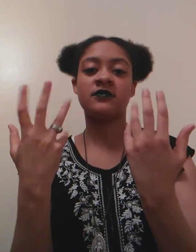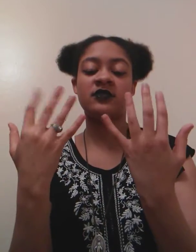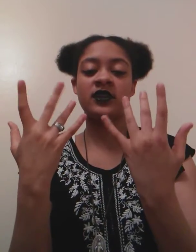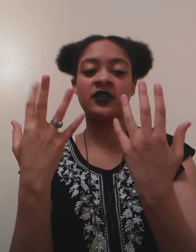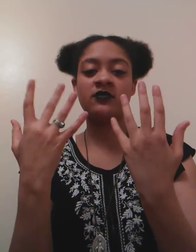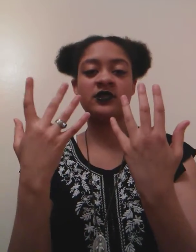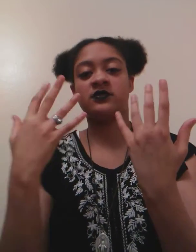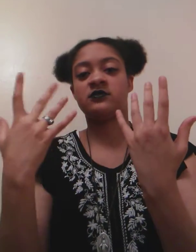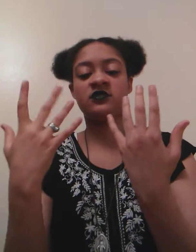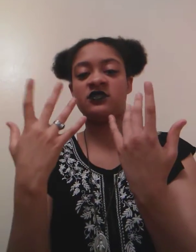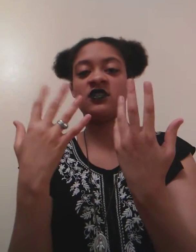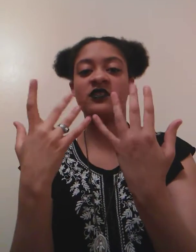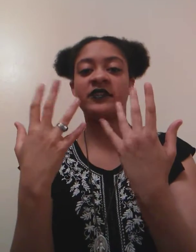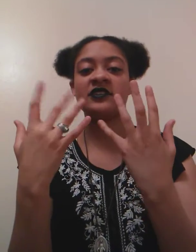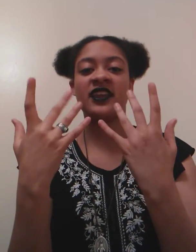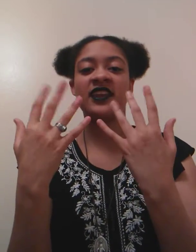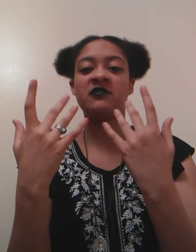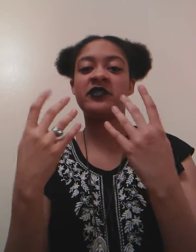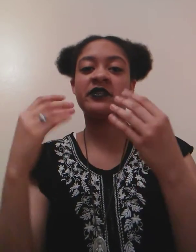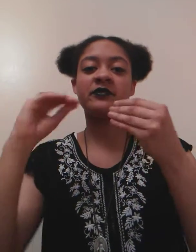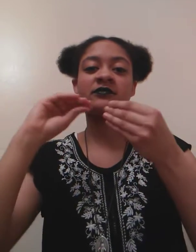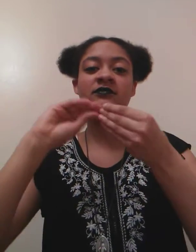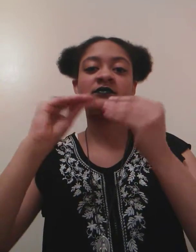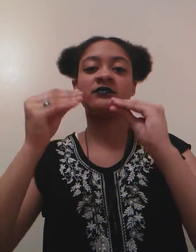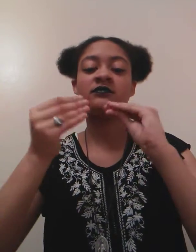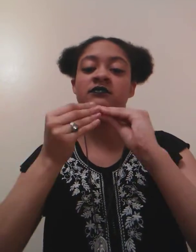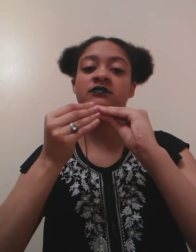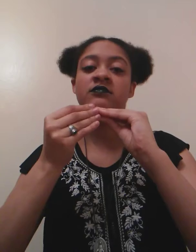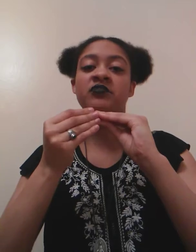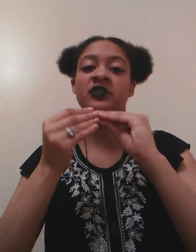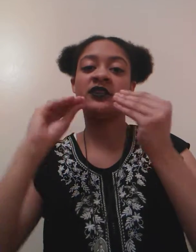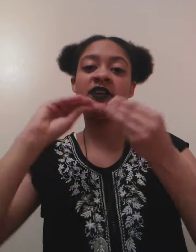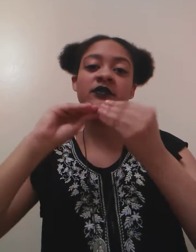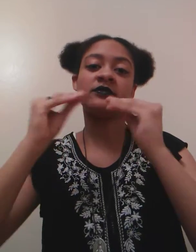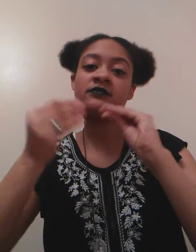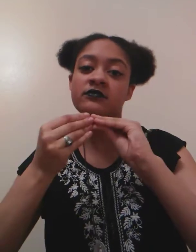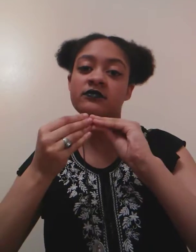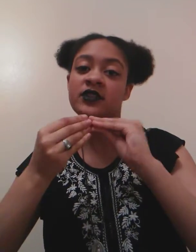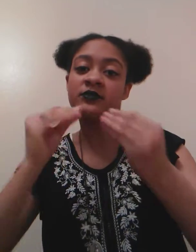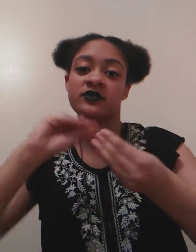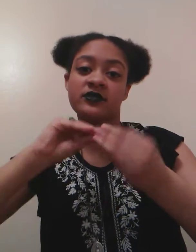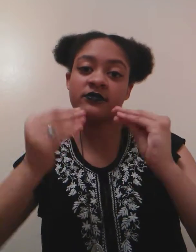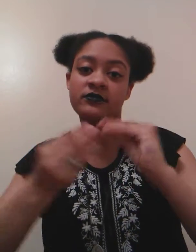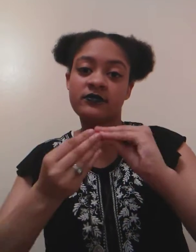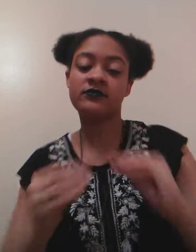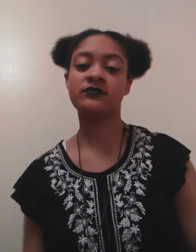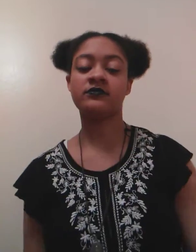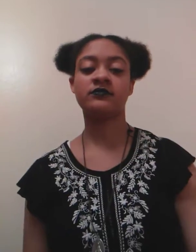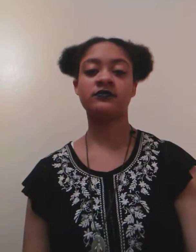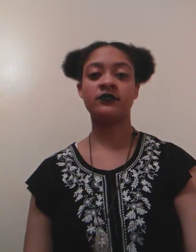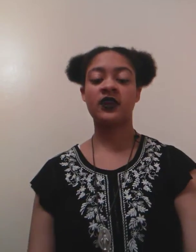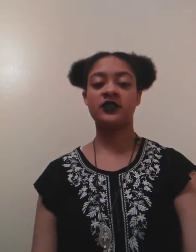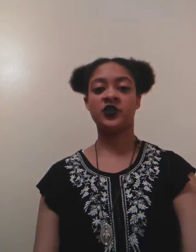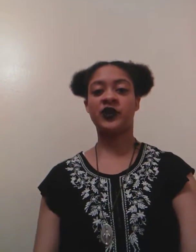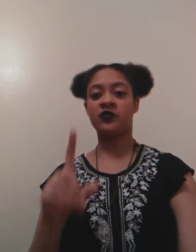See, what I did was just took all the fingers that I count with, bring them together, numbers. Quick